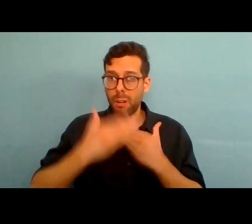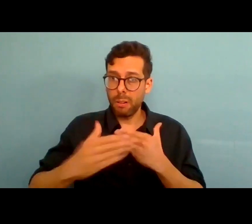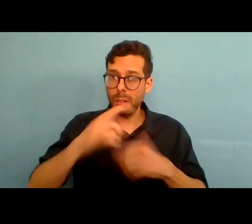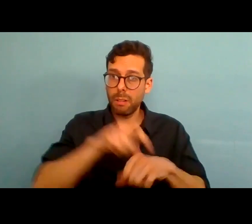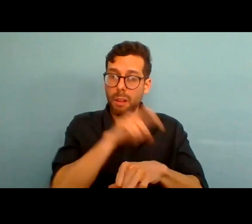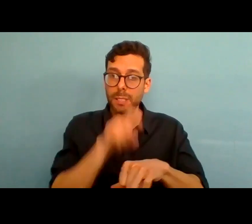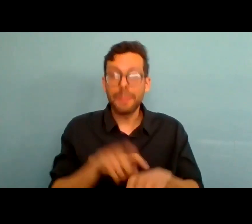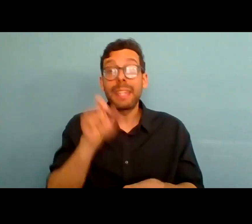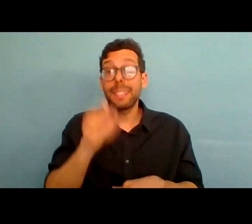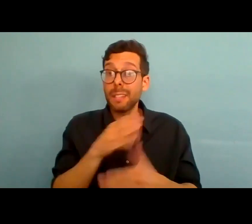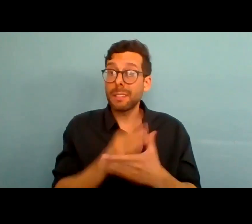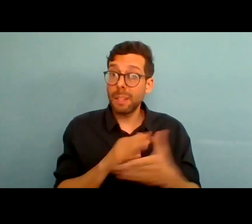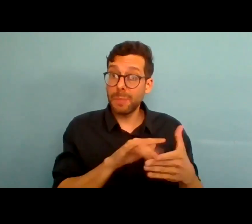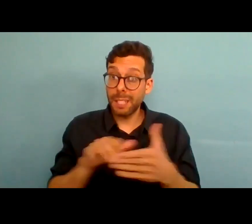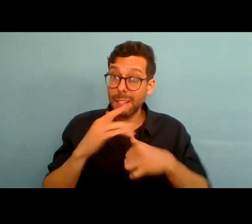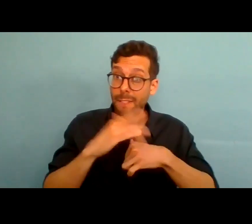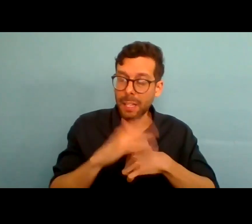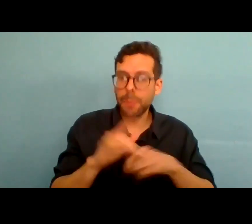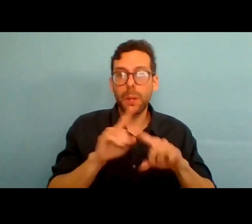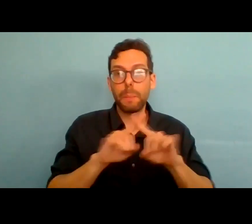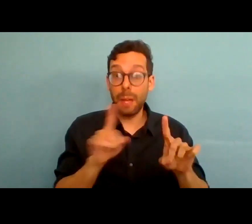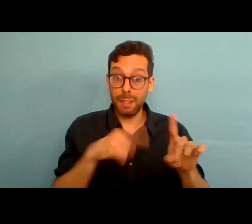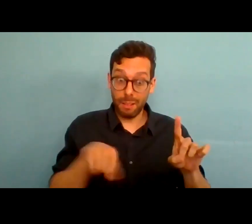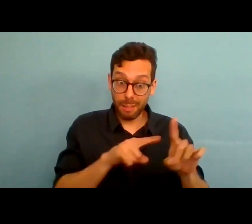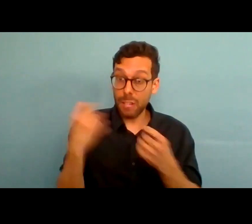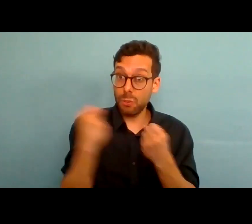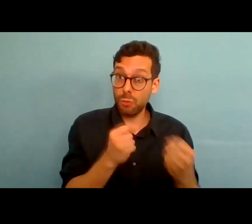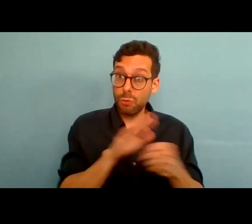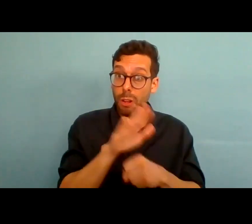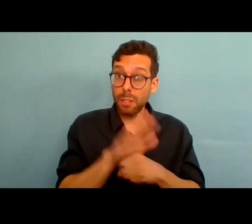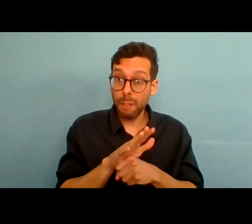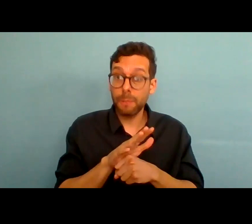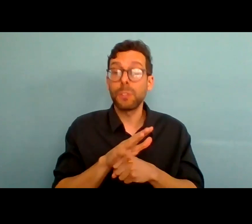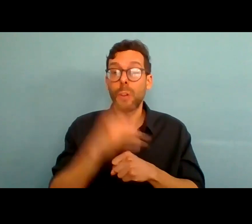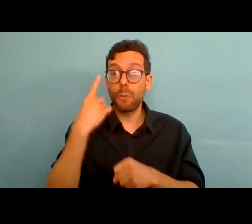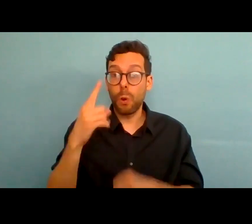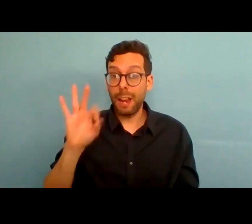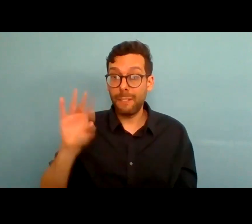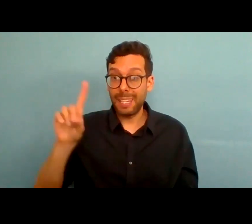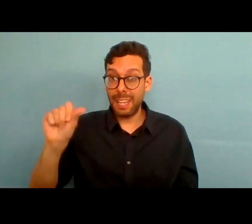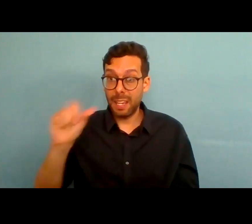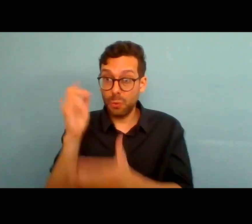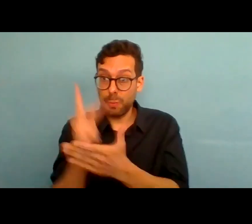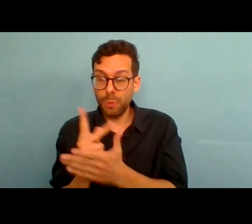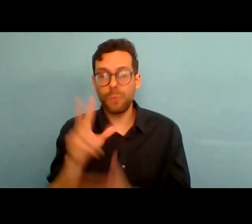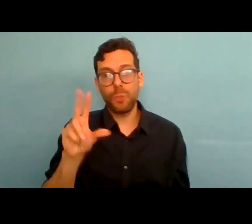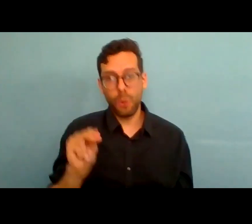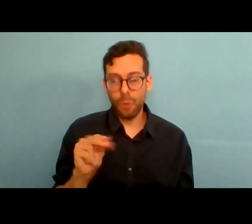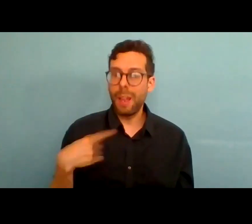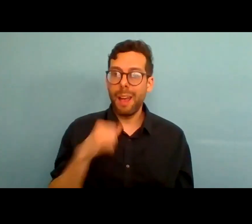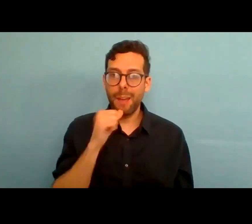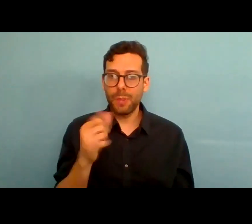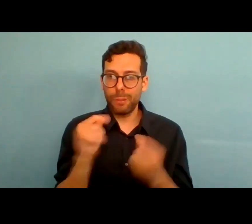officially approve melatonin? No. So it's difficult for me to answer that question. I'm not trying to dodge it. I'm just trying to answer it